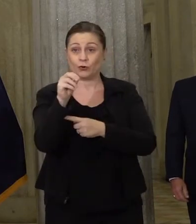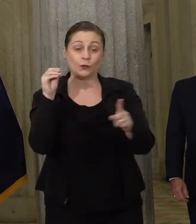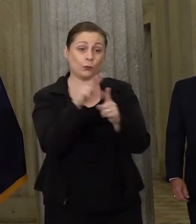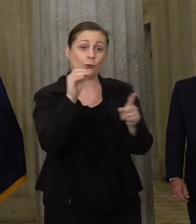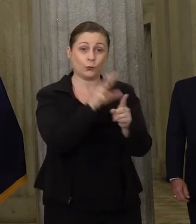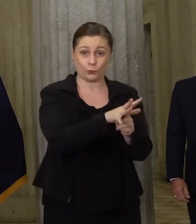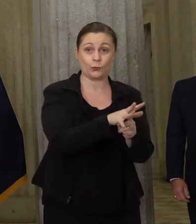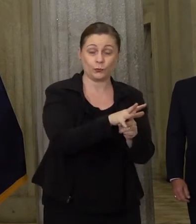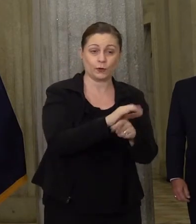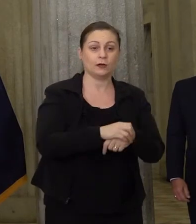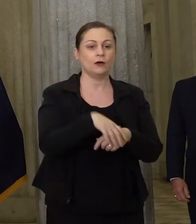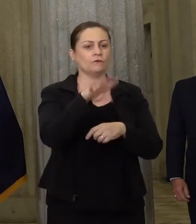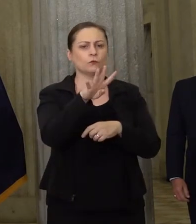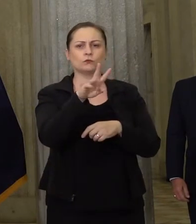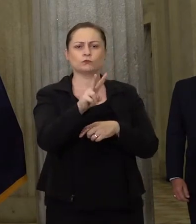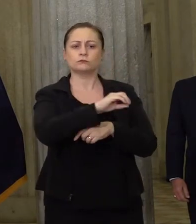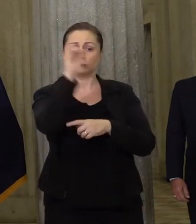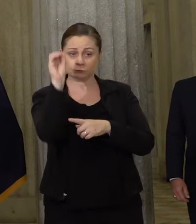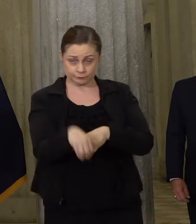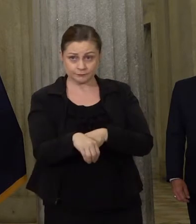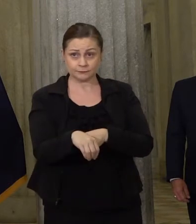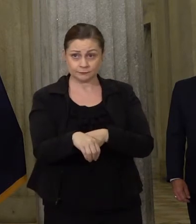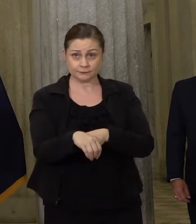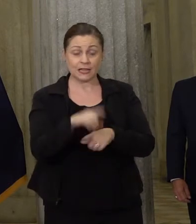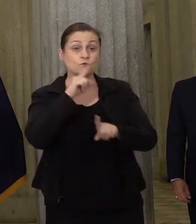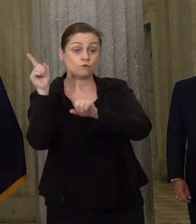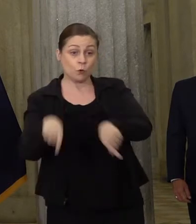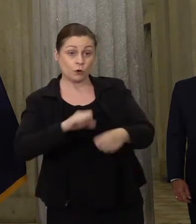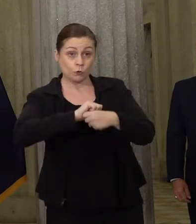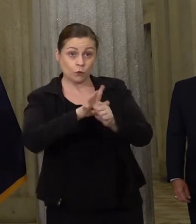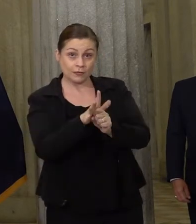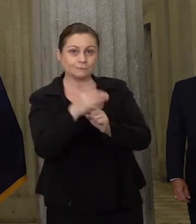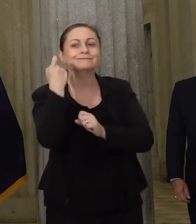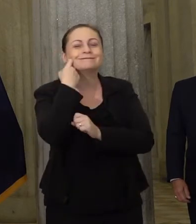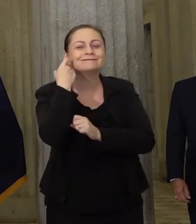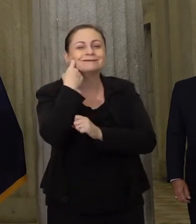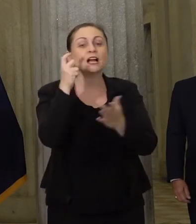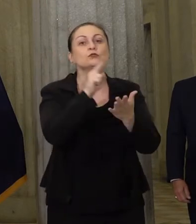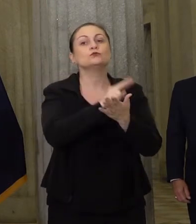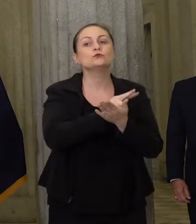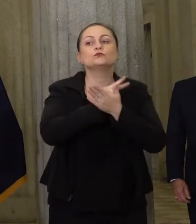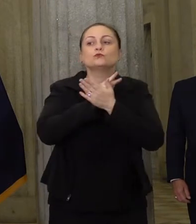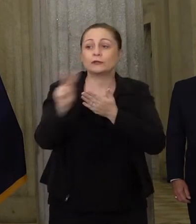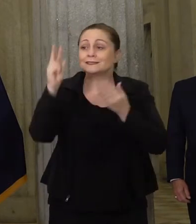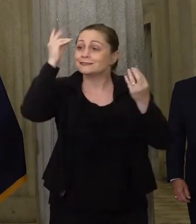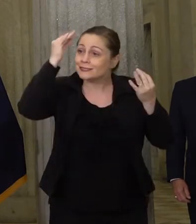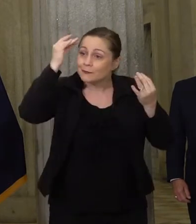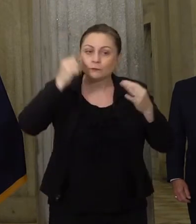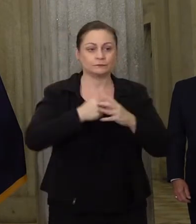42% of all our COVID-19 cases have been reported within the past 2 weeks. Please think about